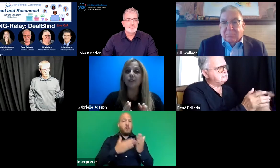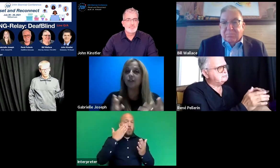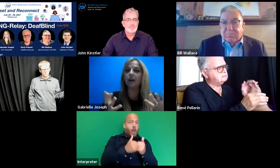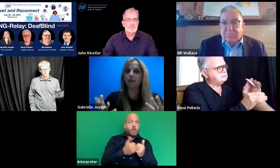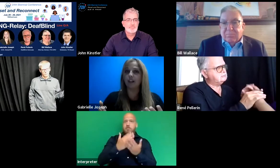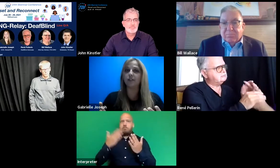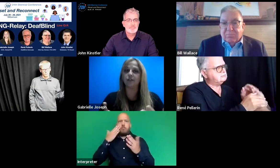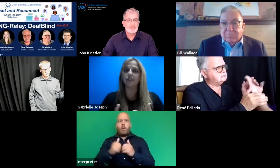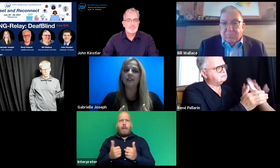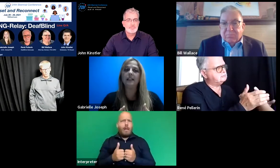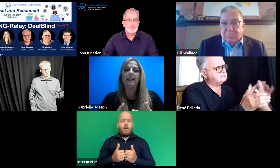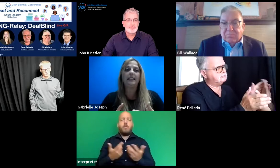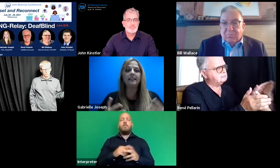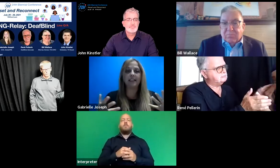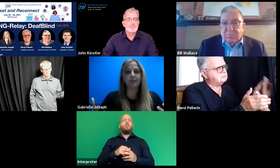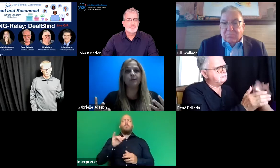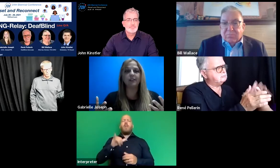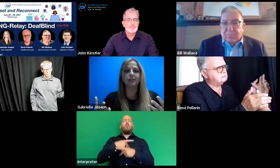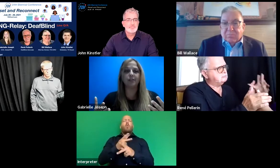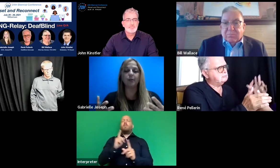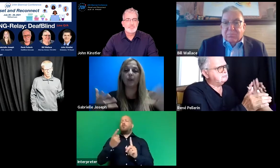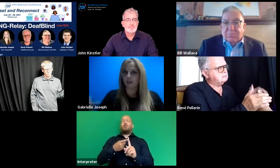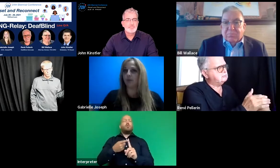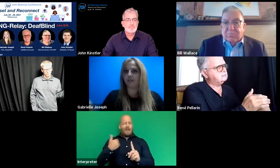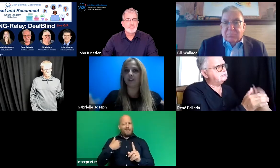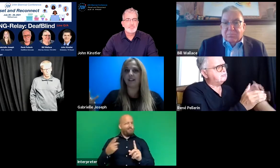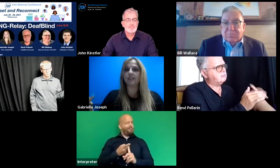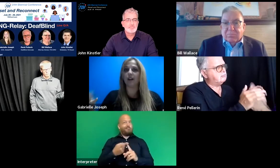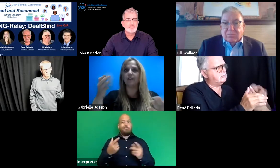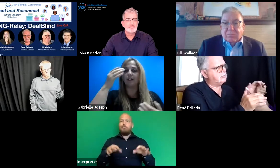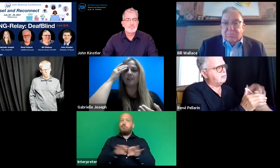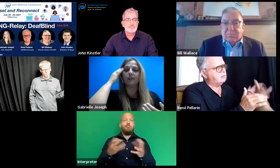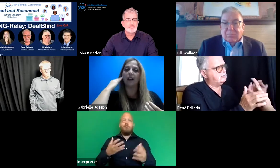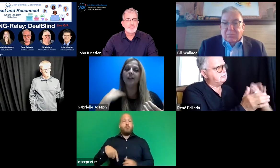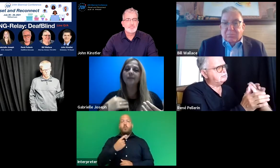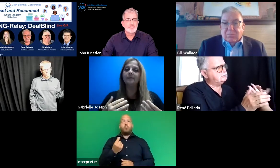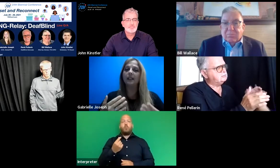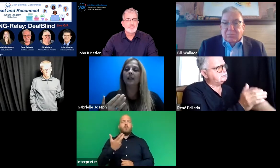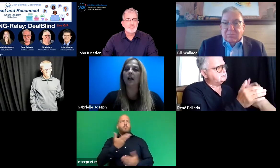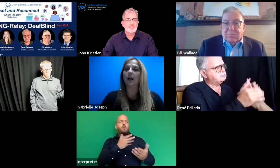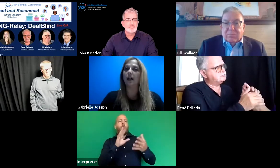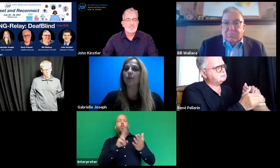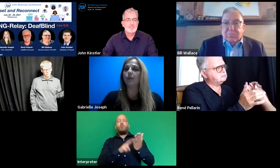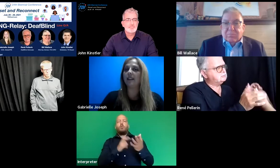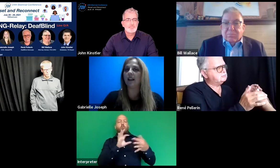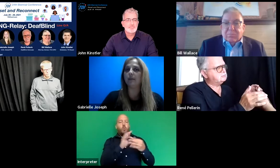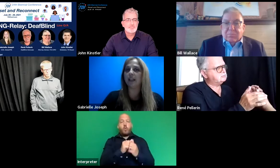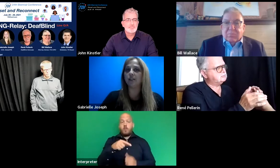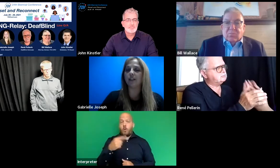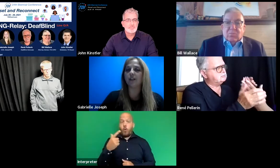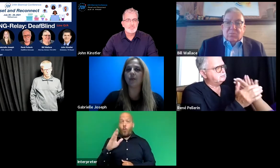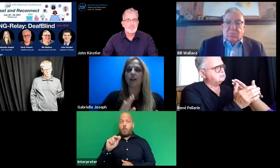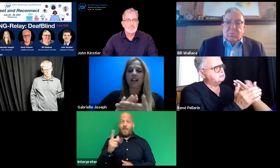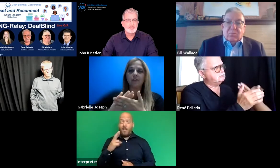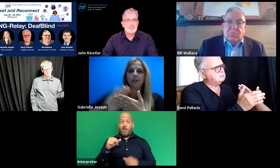Well, first you have to register. In this case, you would register with Global VRS because we are a VRS provider. We then make